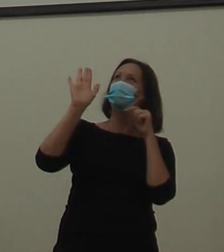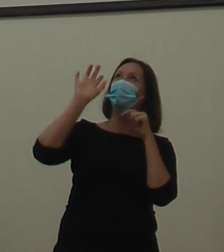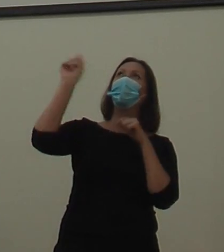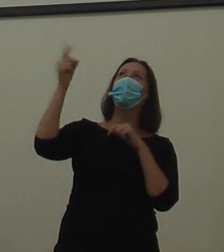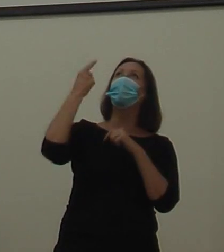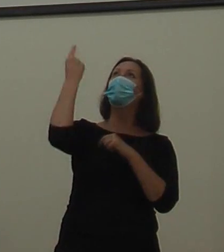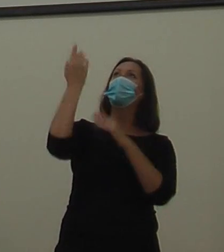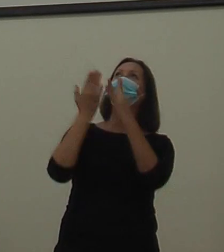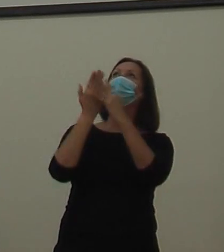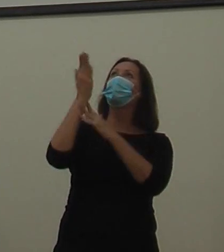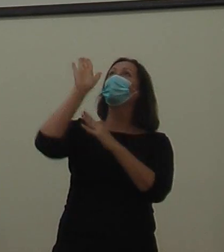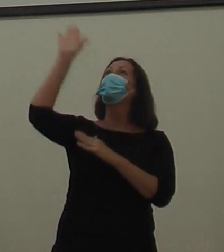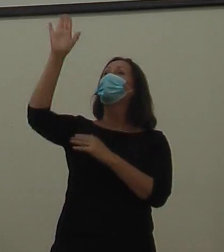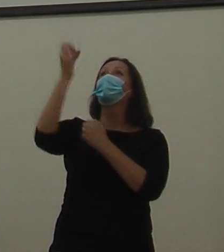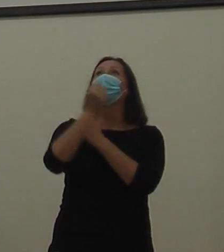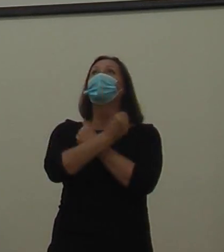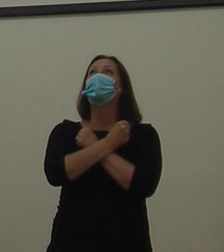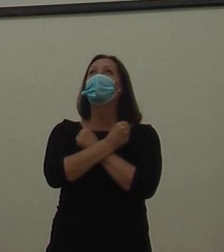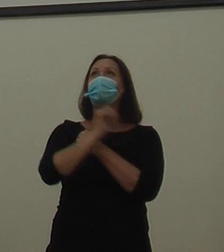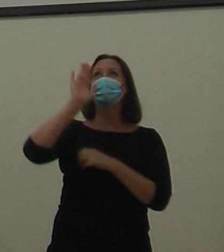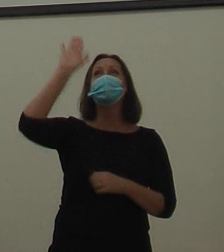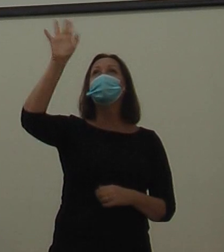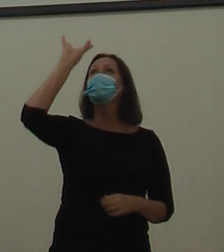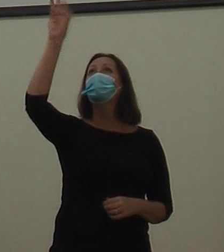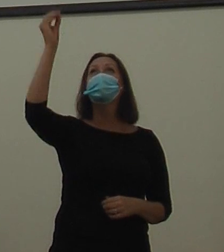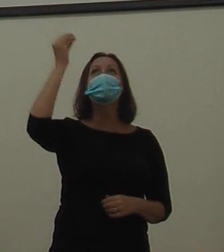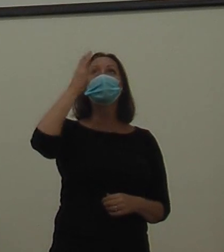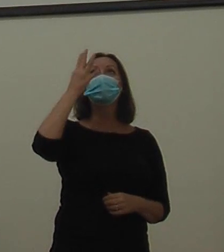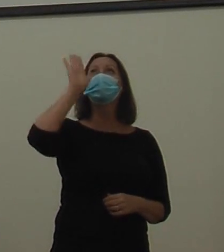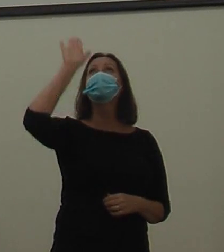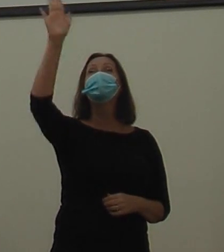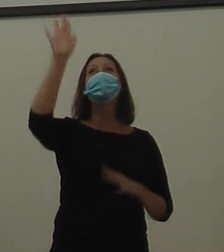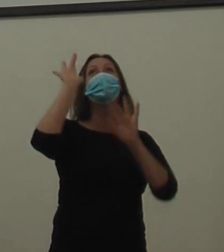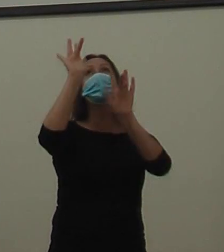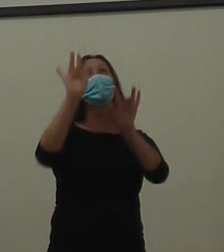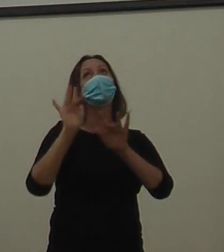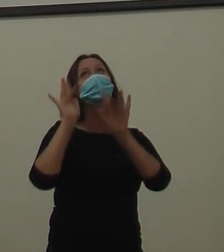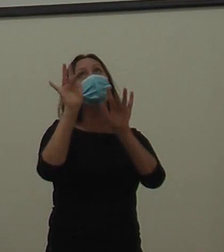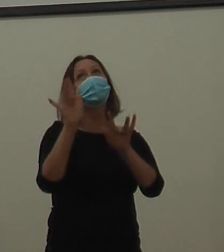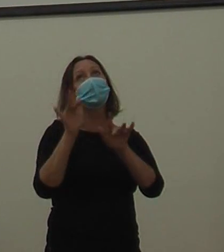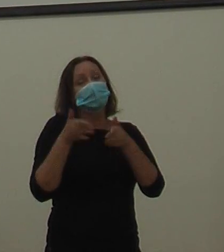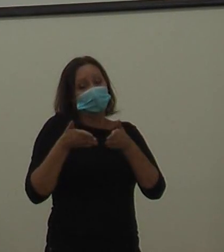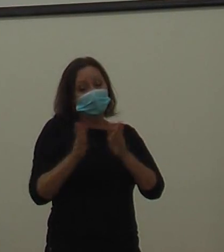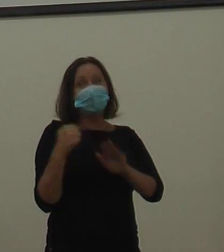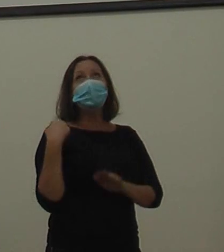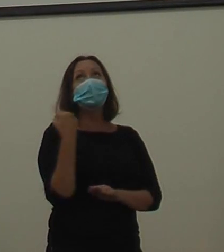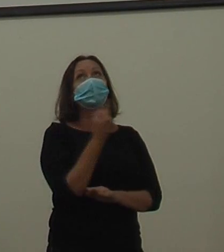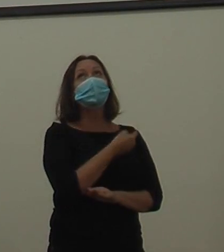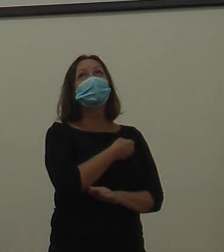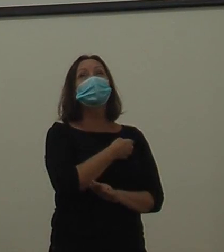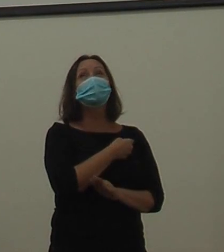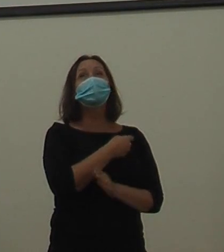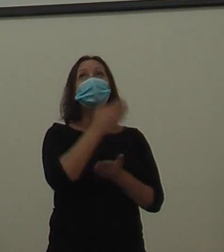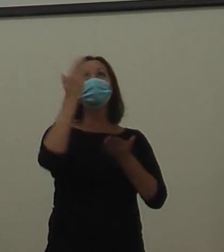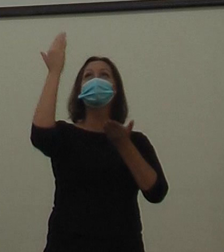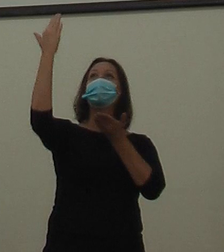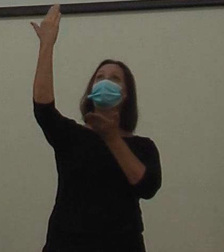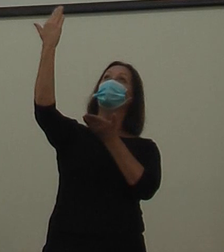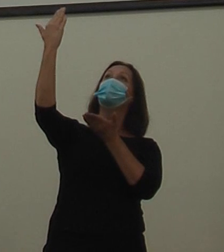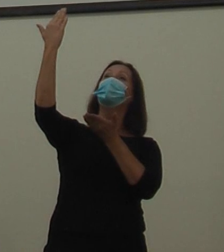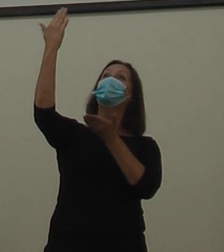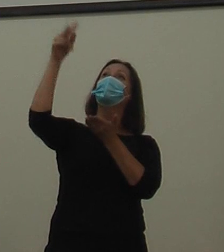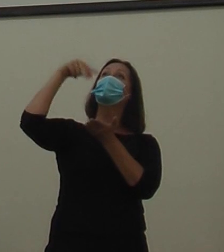grace and your mercy that allow us to stand here before you this day, Father.